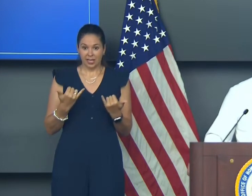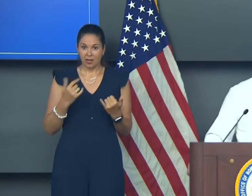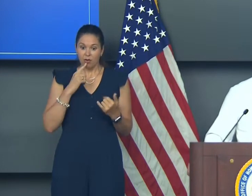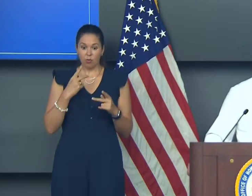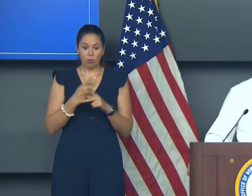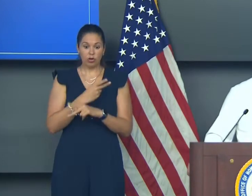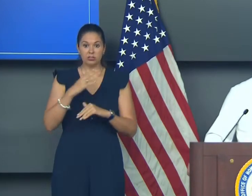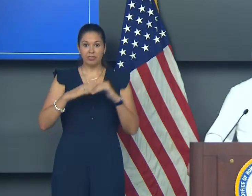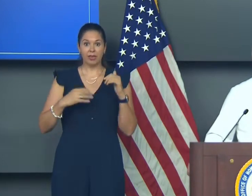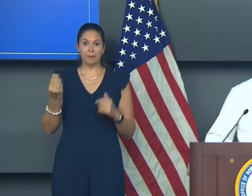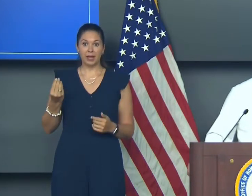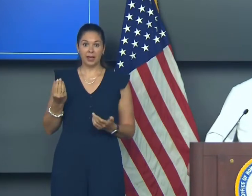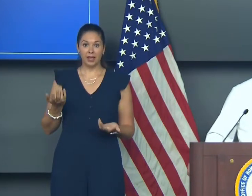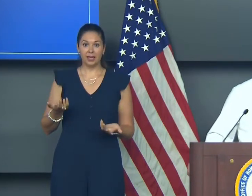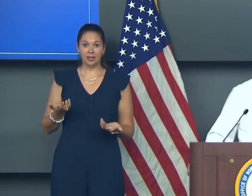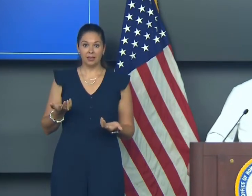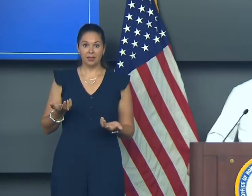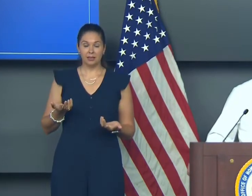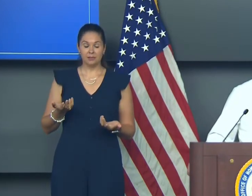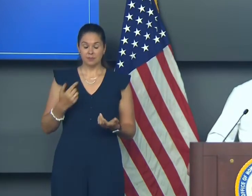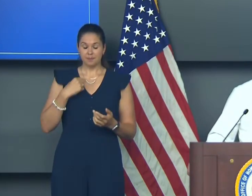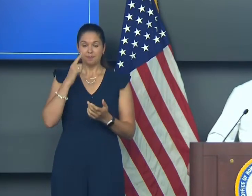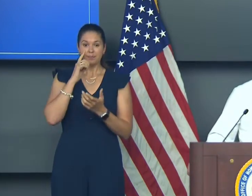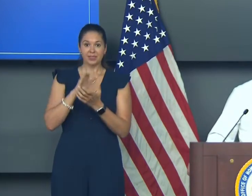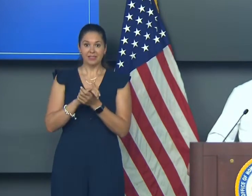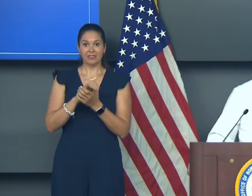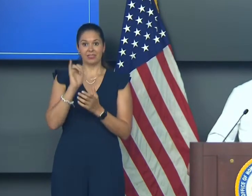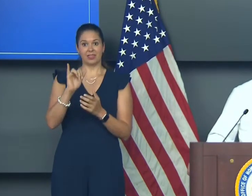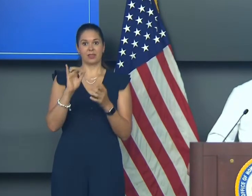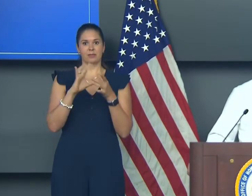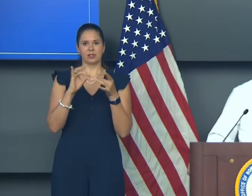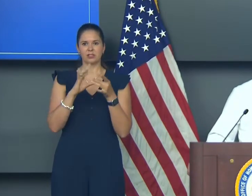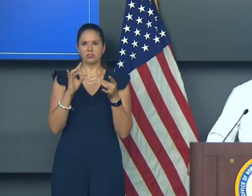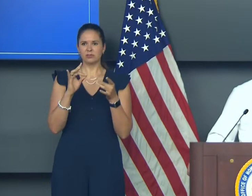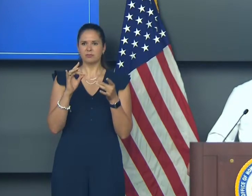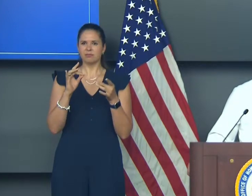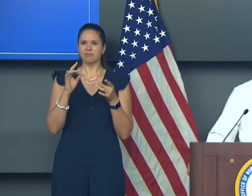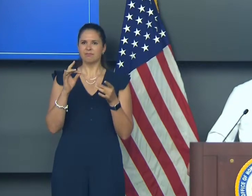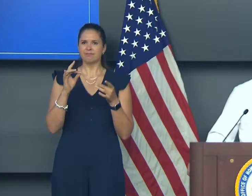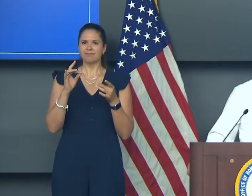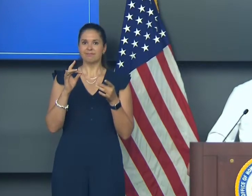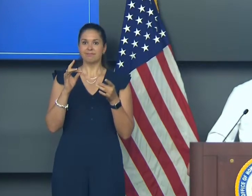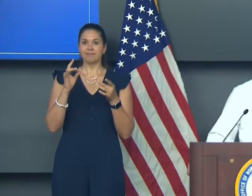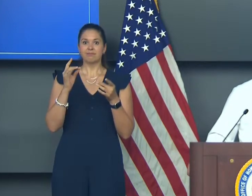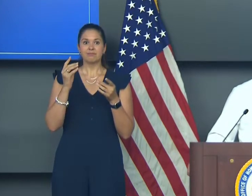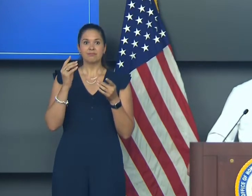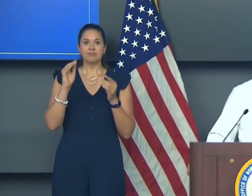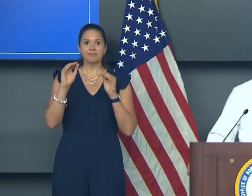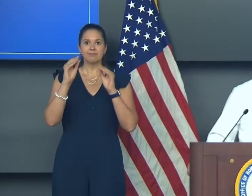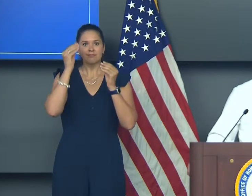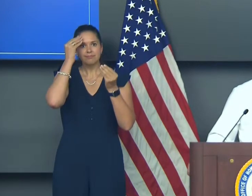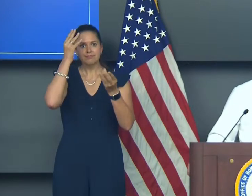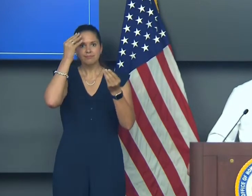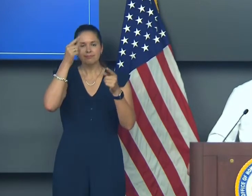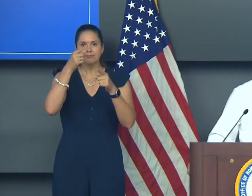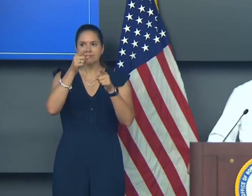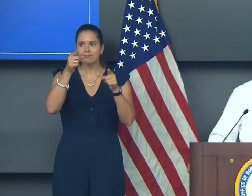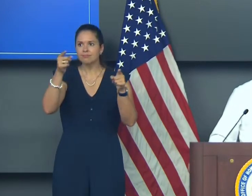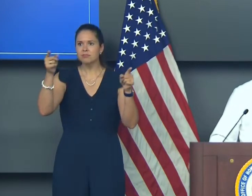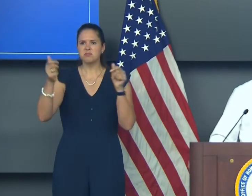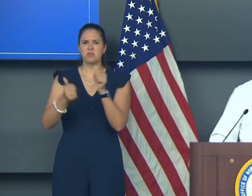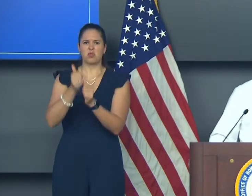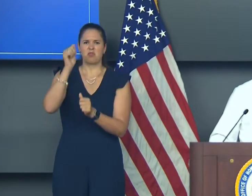on Monday. And I believe that that message has been received by the vast majority of the people of